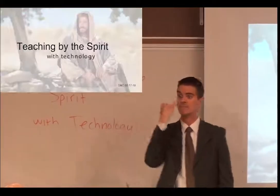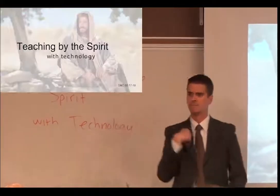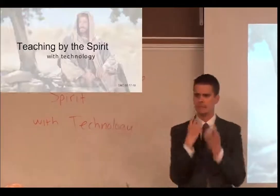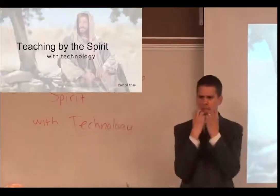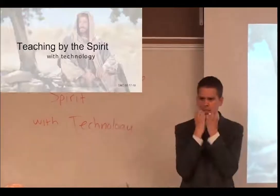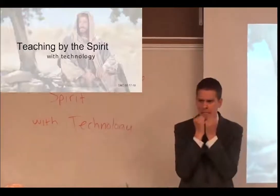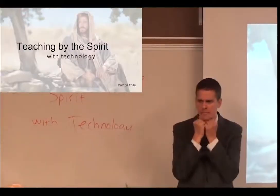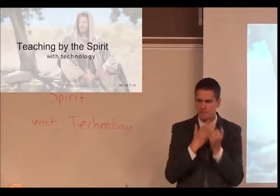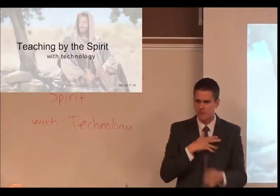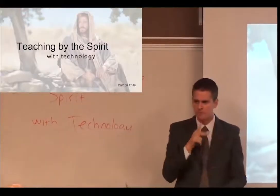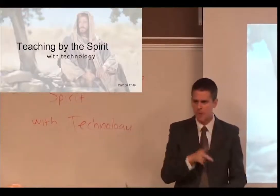both sides.